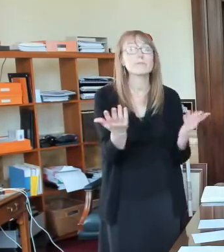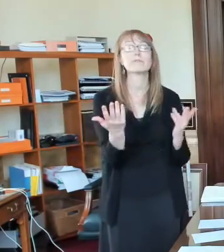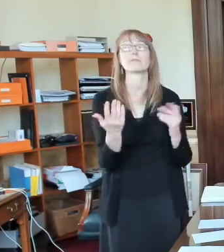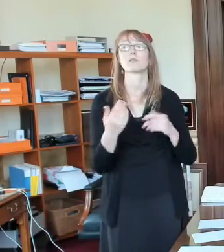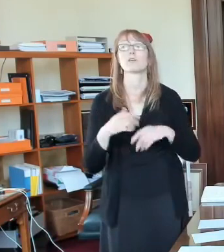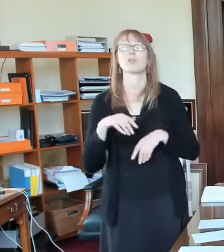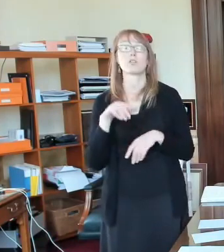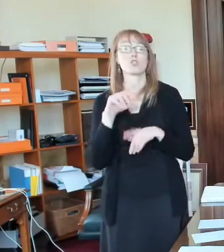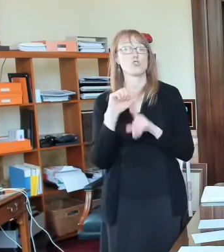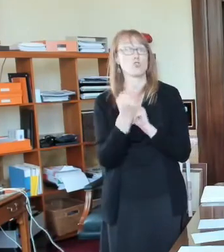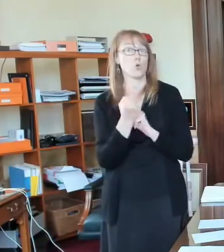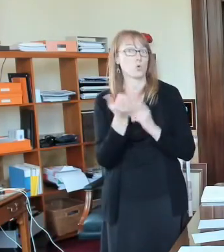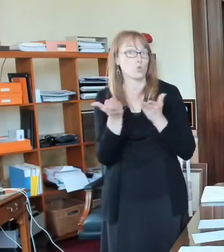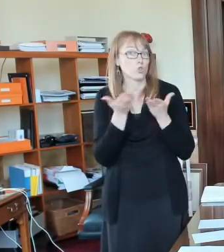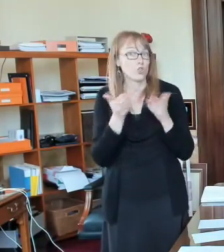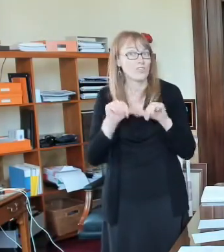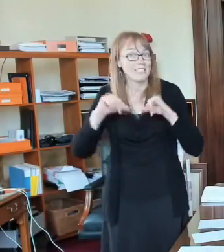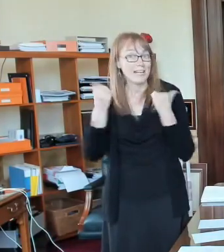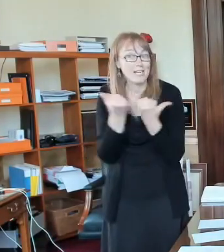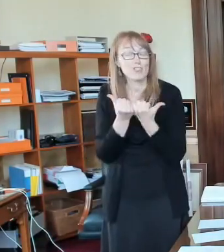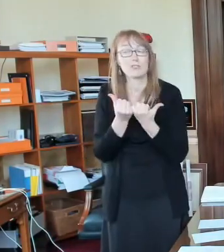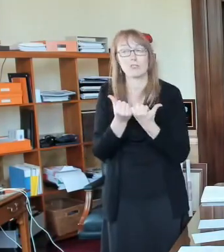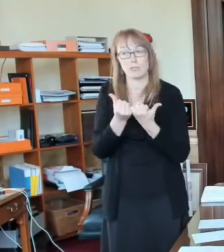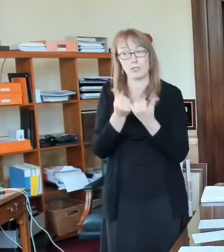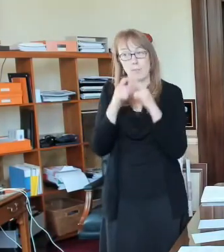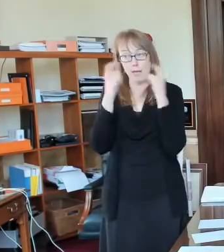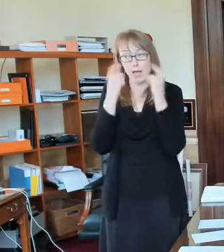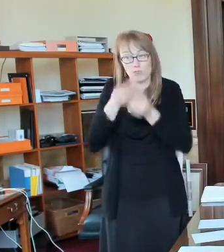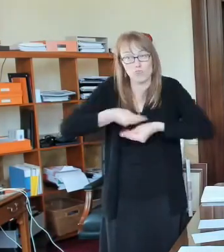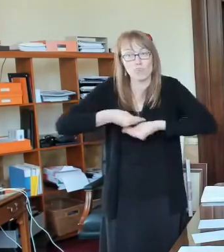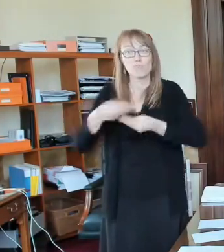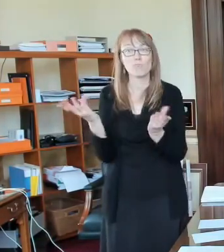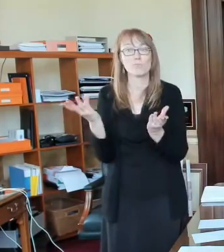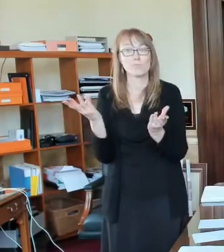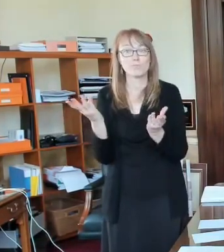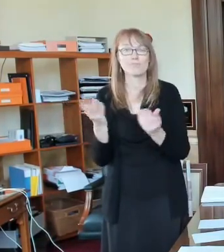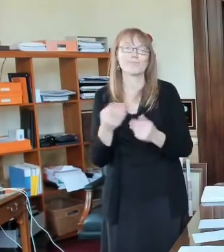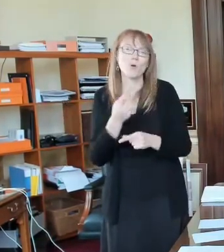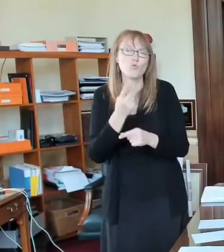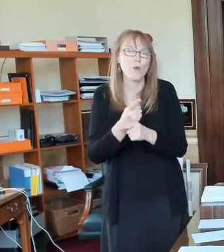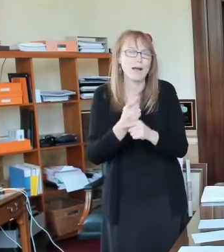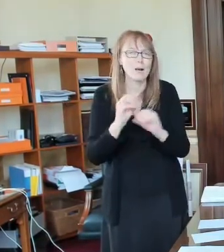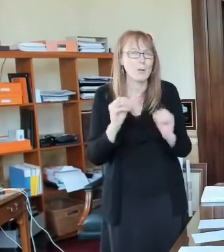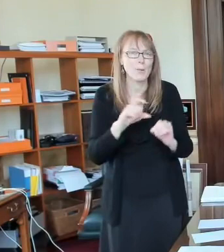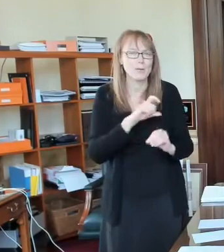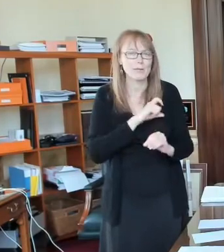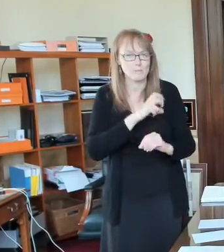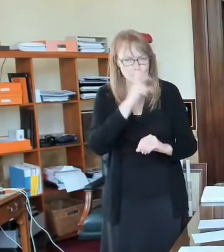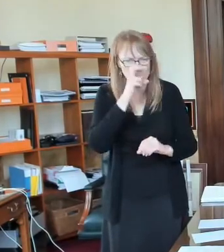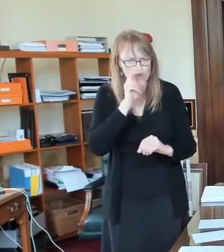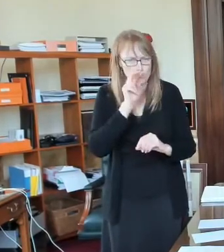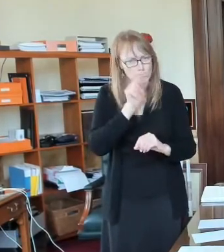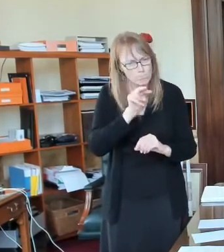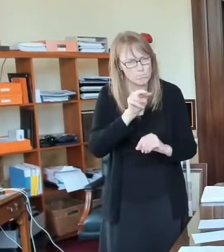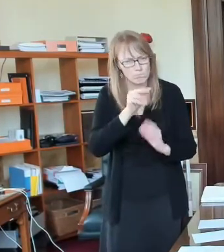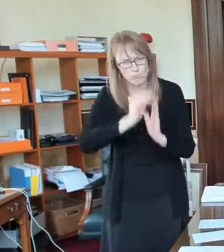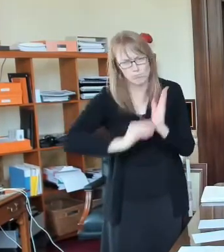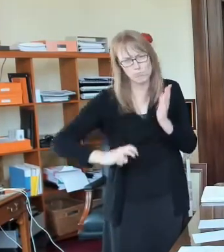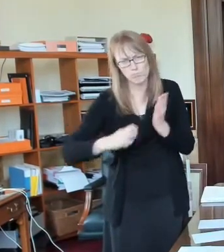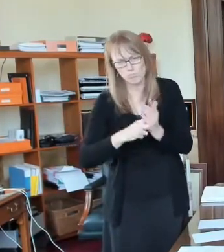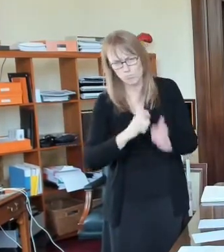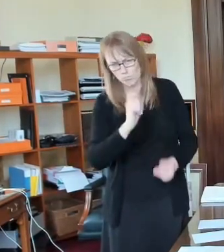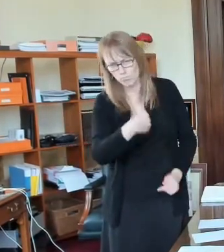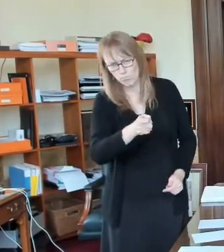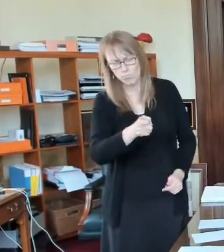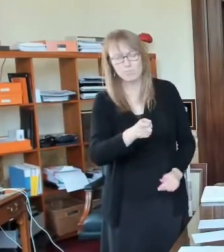agencies. Probably missing something here. So yes, there are no mask police. You know, I said this